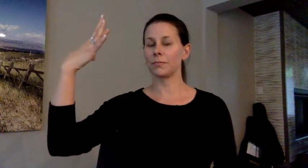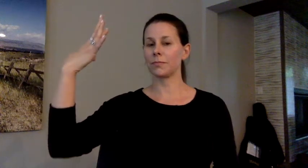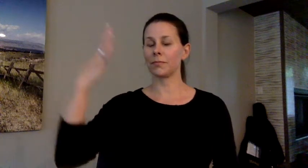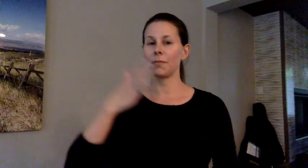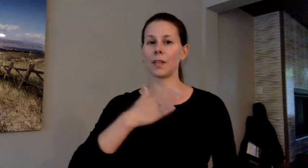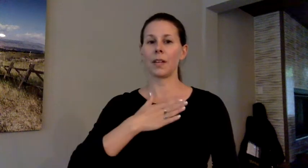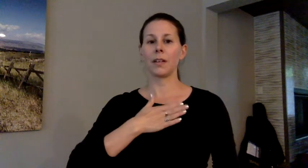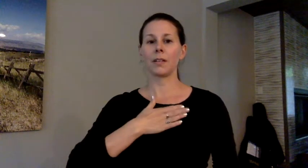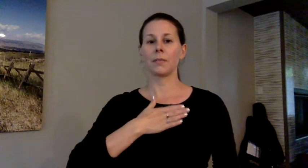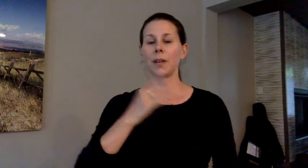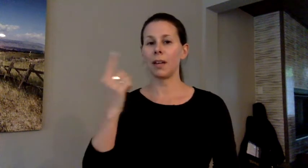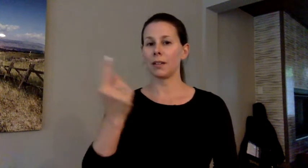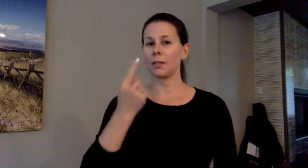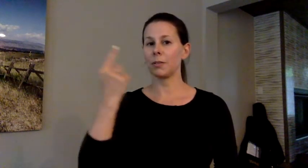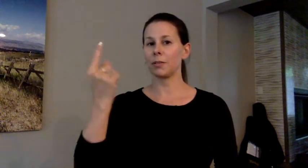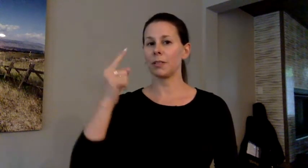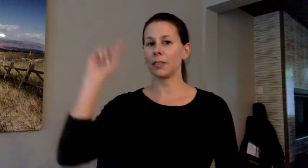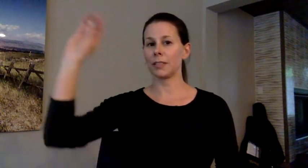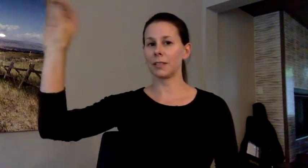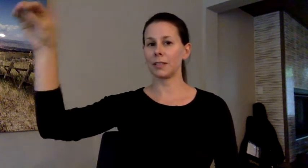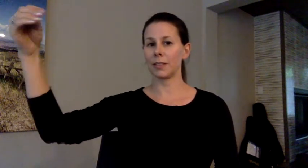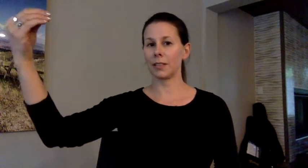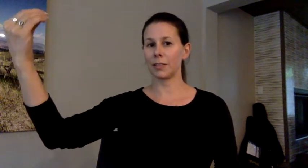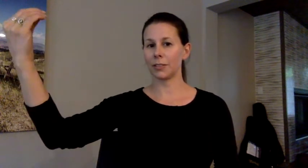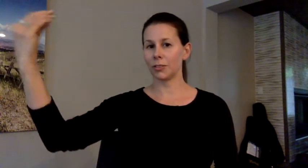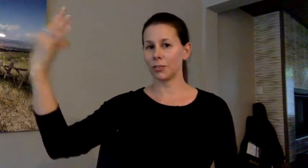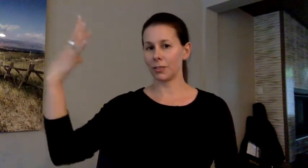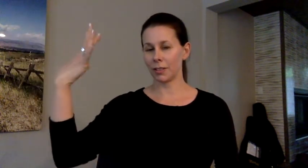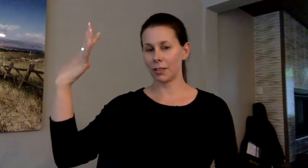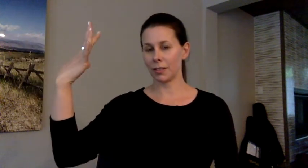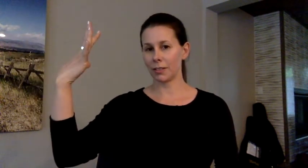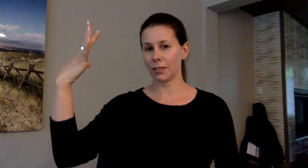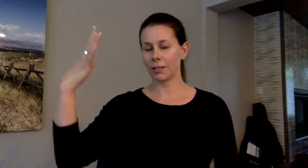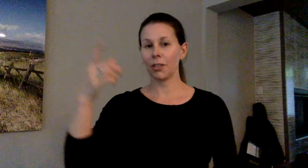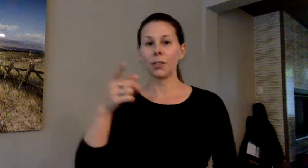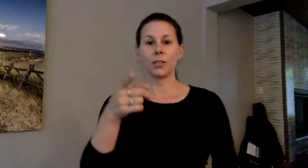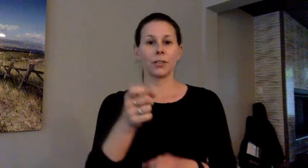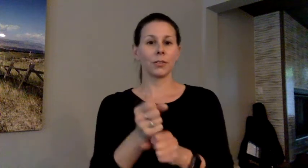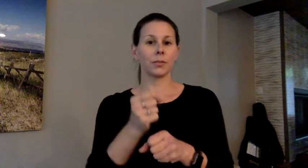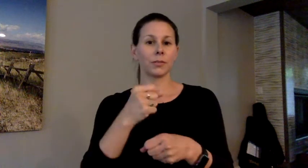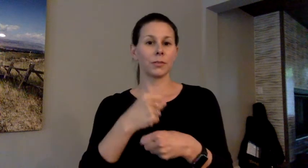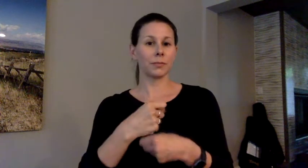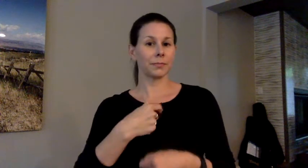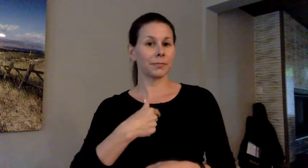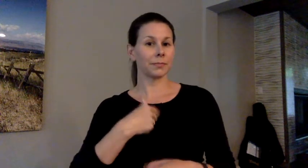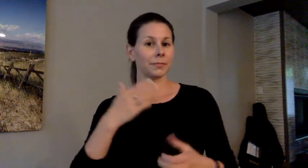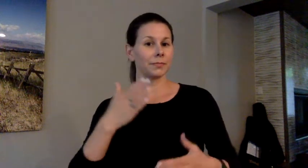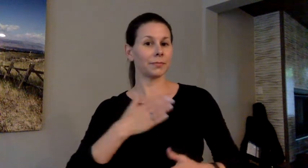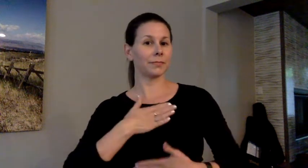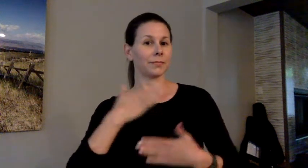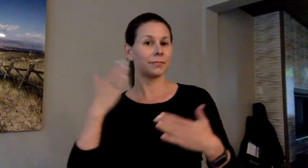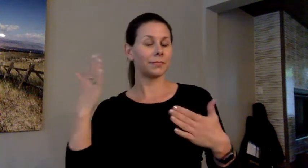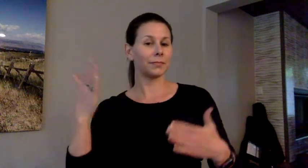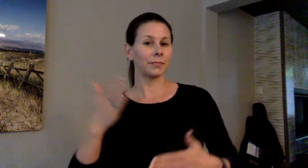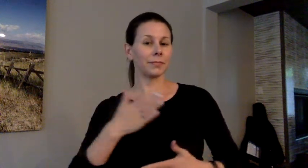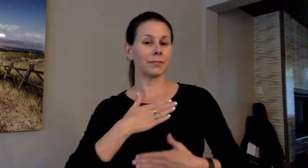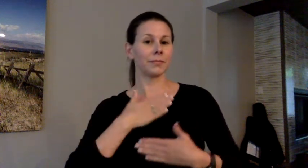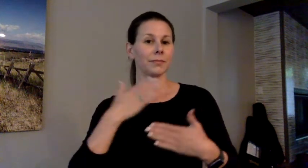sunshine, my only sunshine. You make me